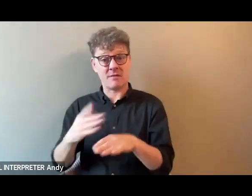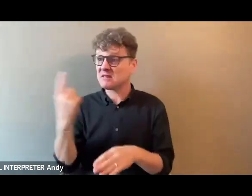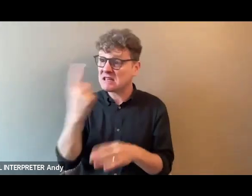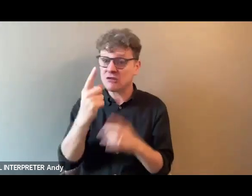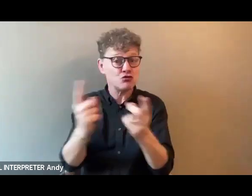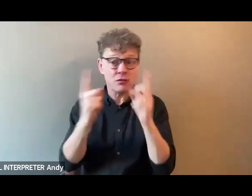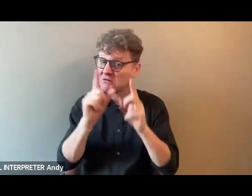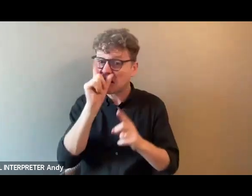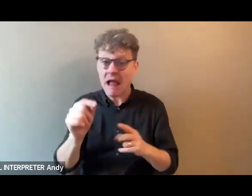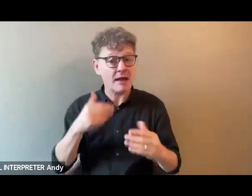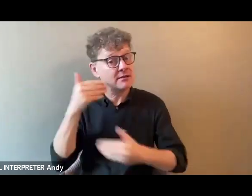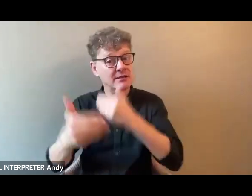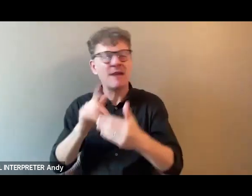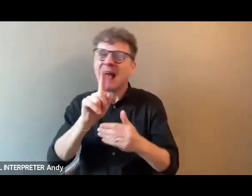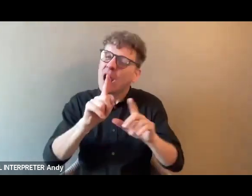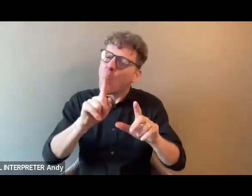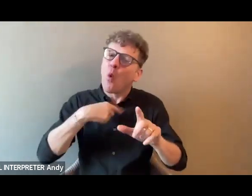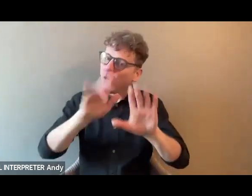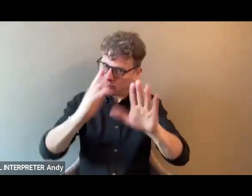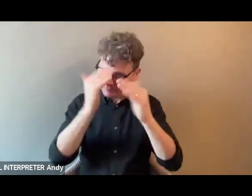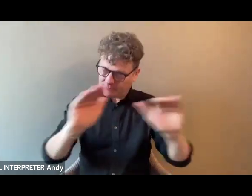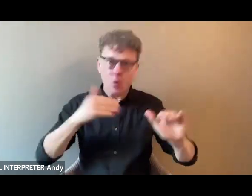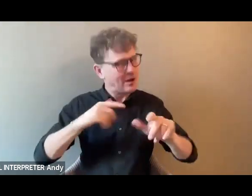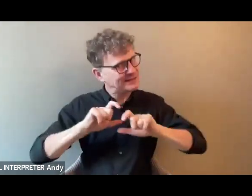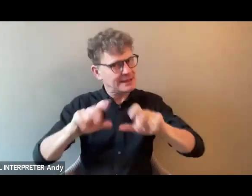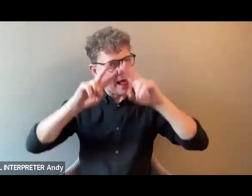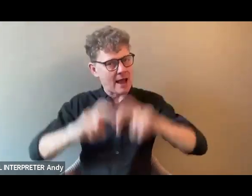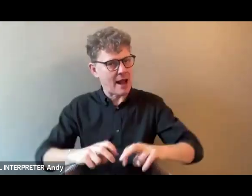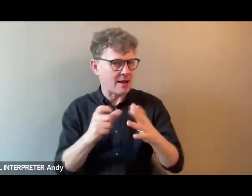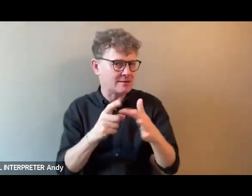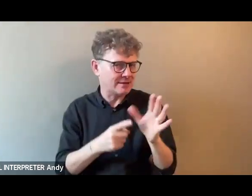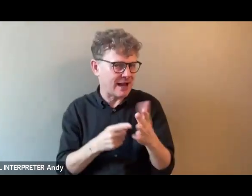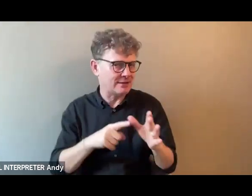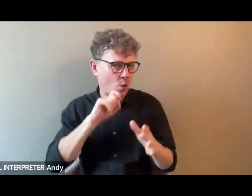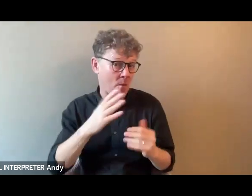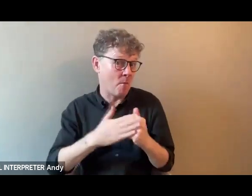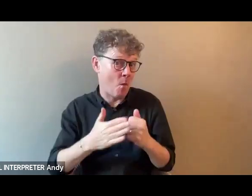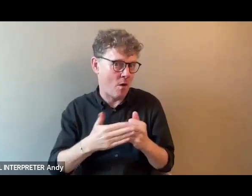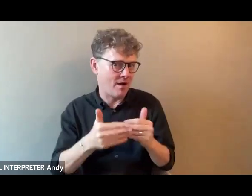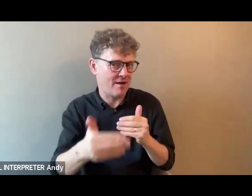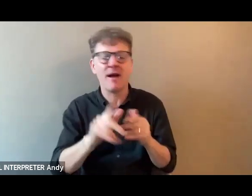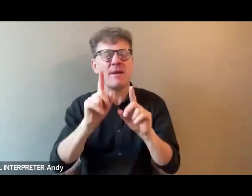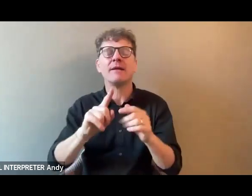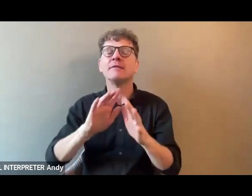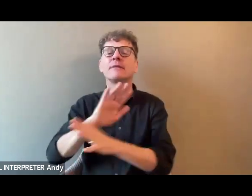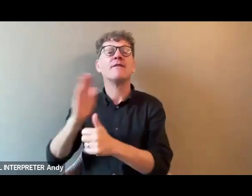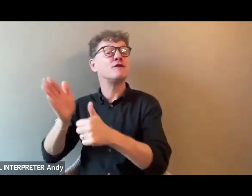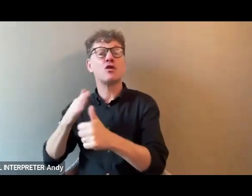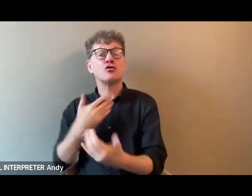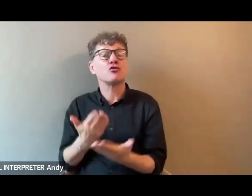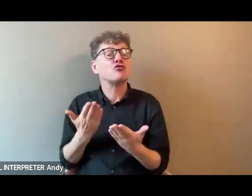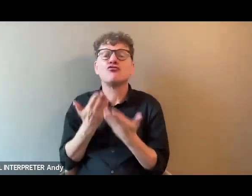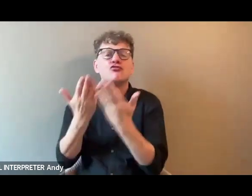take. Mind you, we are still analyzing our data, more can follow later. So first of all, We are recommending